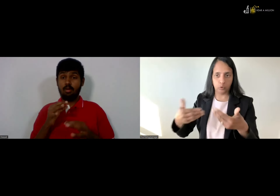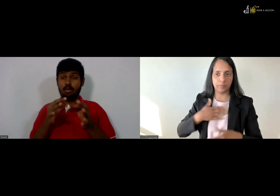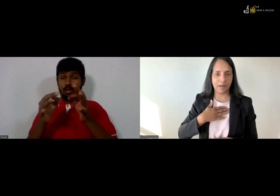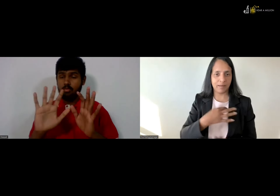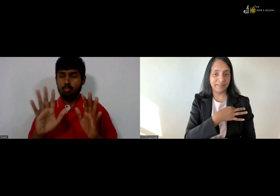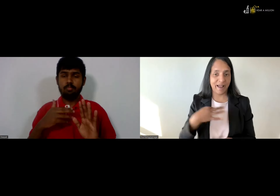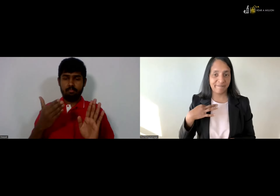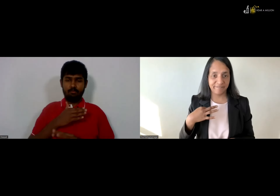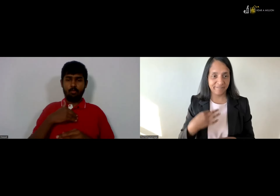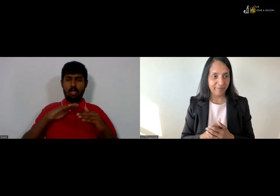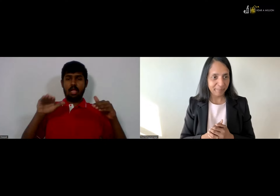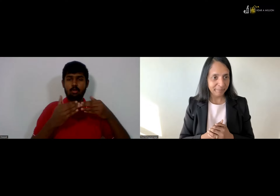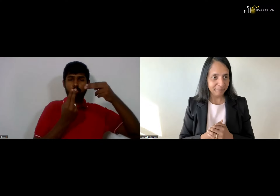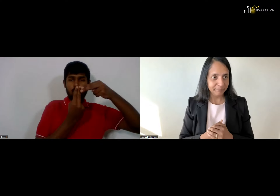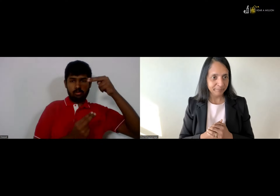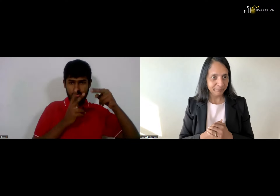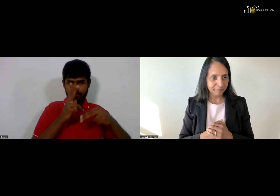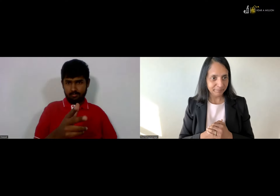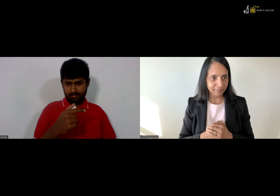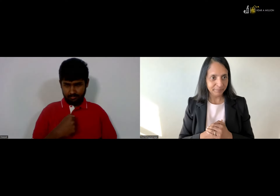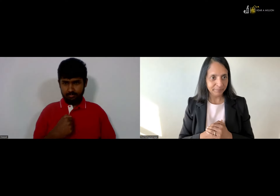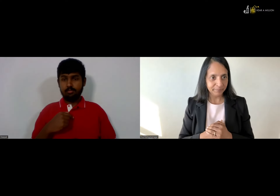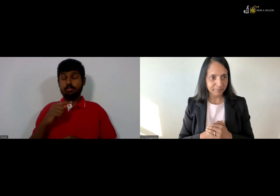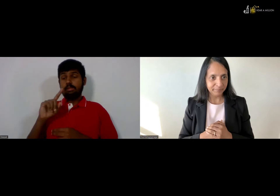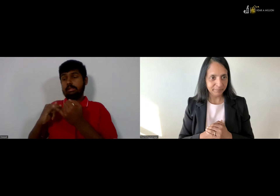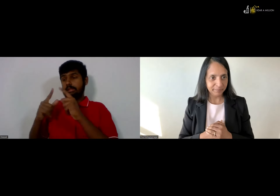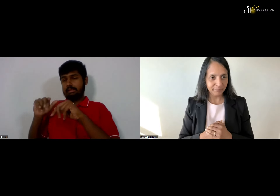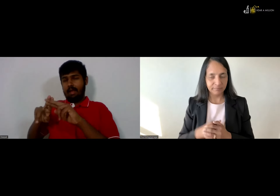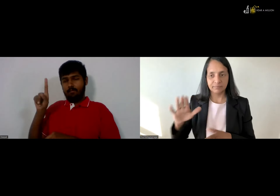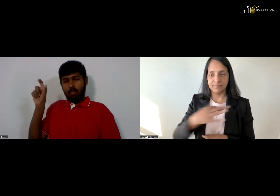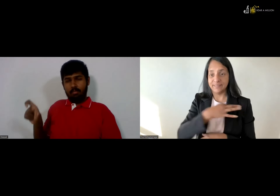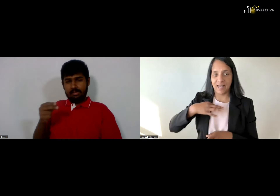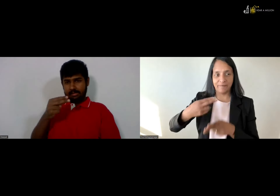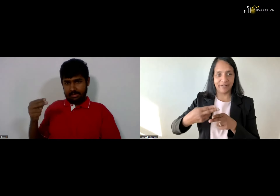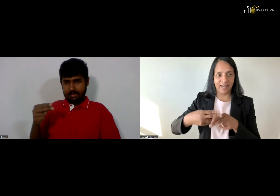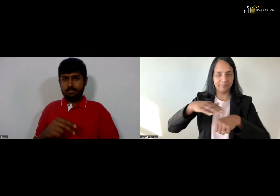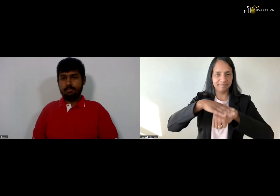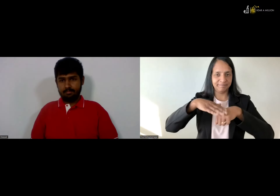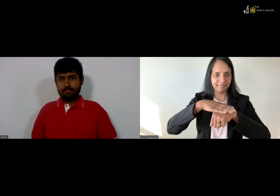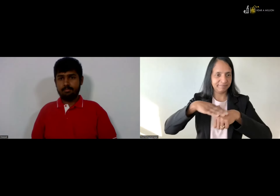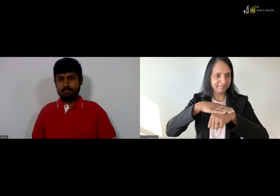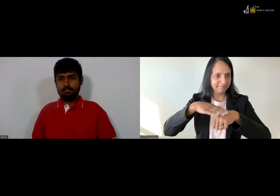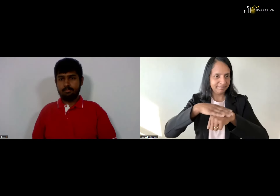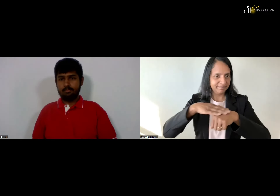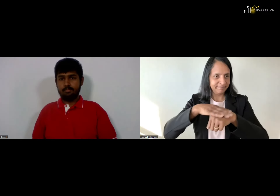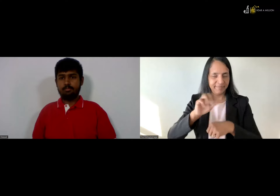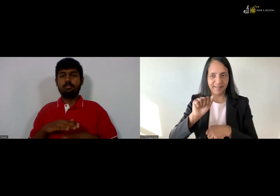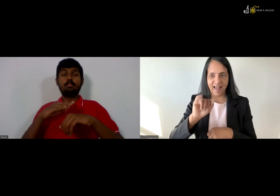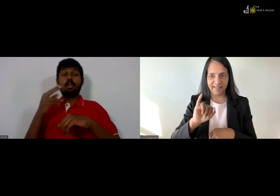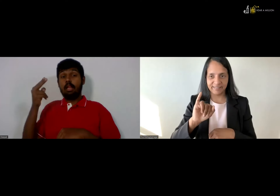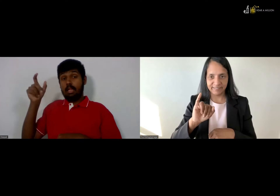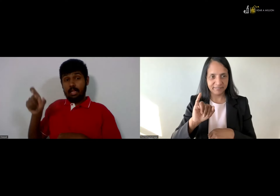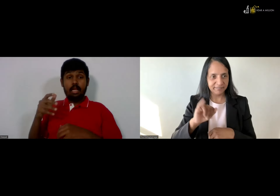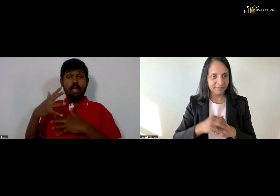the not equal treatment as compared to the other people. I'll explain with the story. One of my staff member will explain